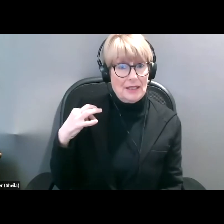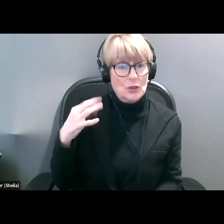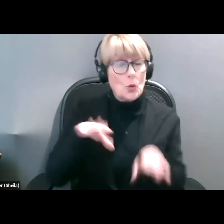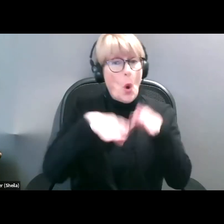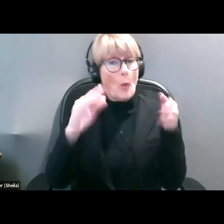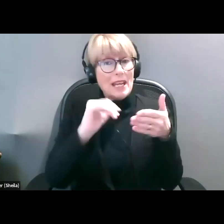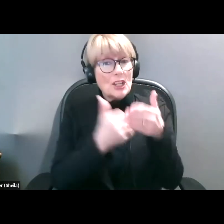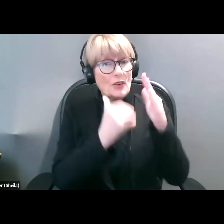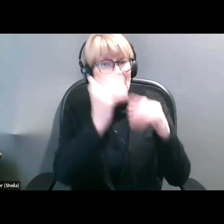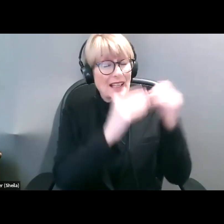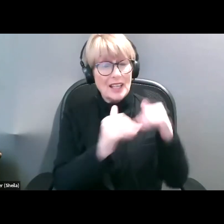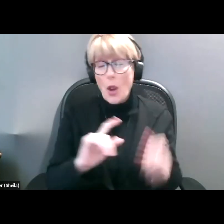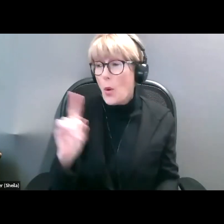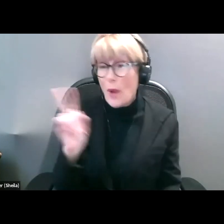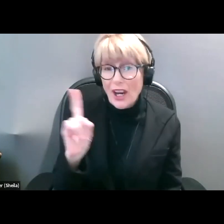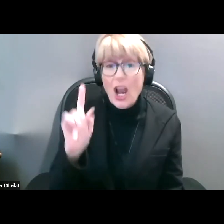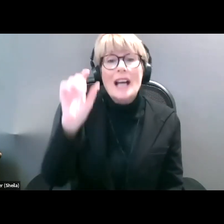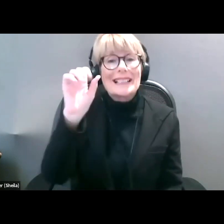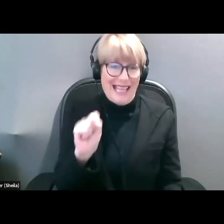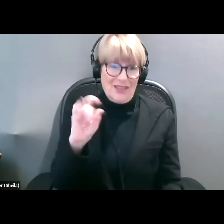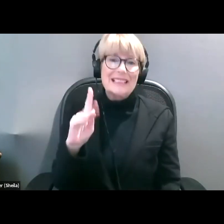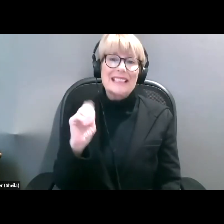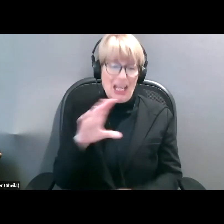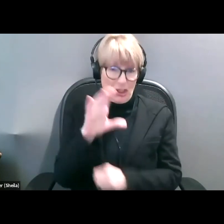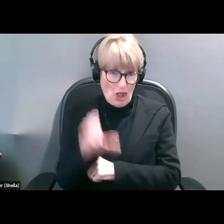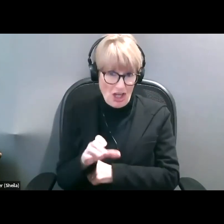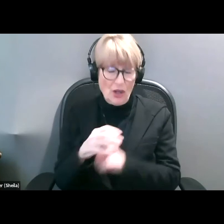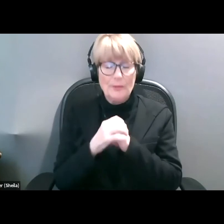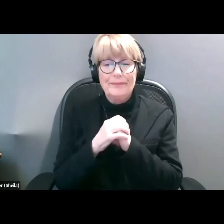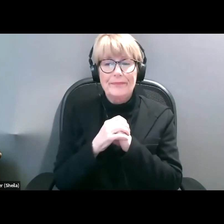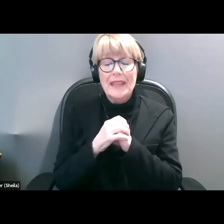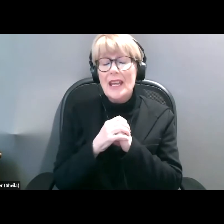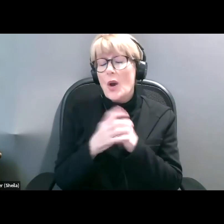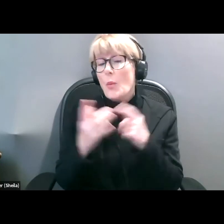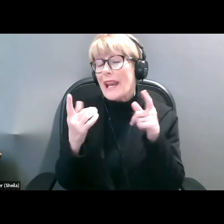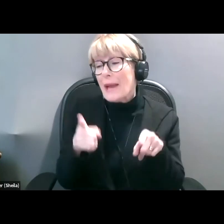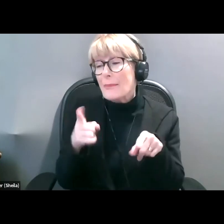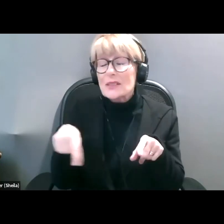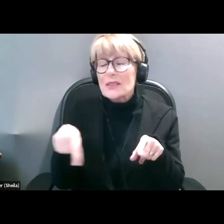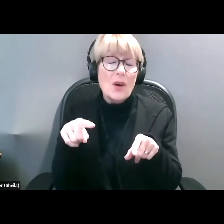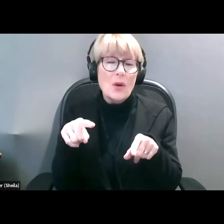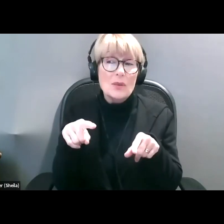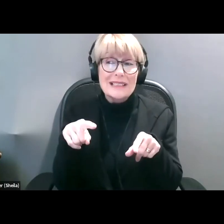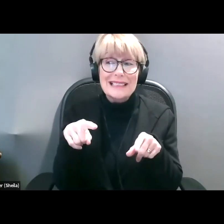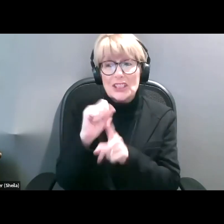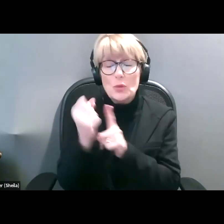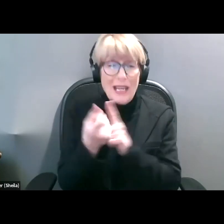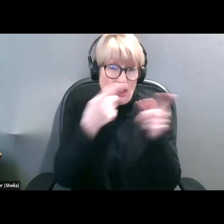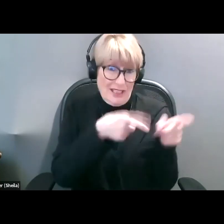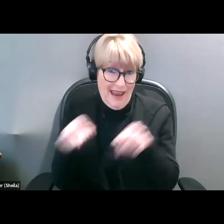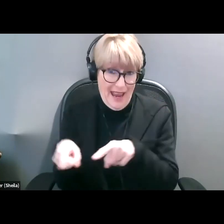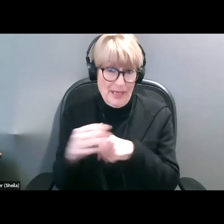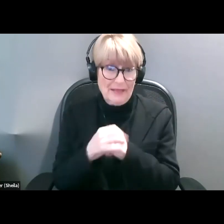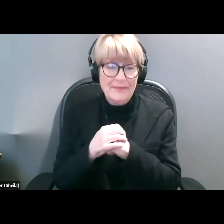new facility, guess where? On the south side of Chicago. Well, guess what happens when those kinds of things happen?